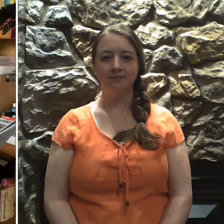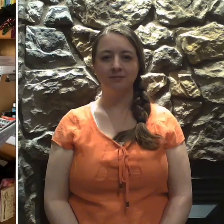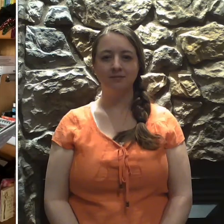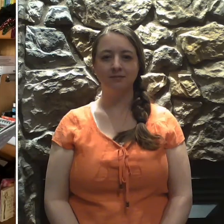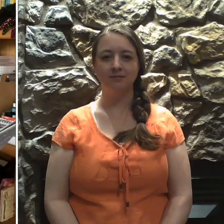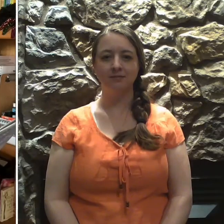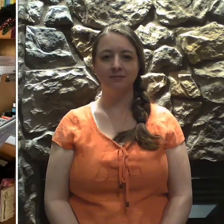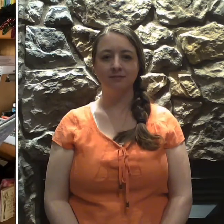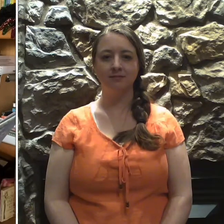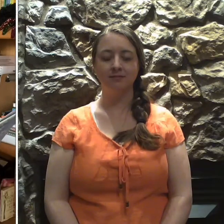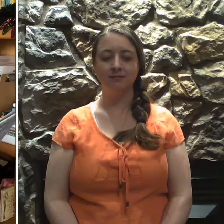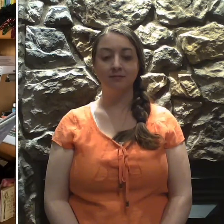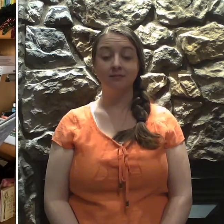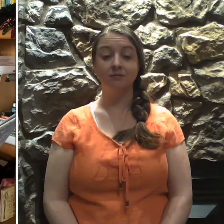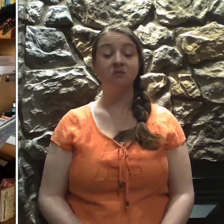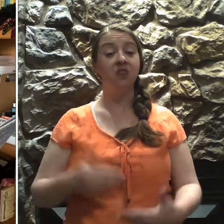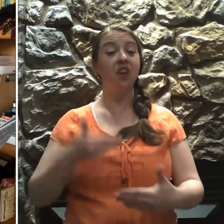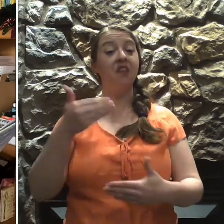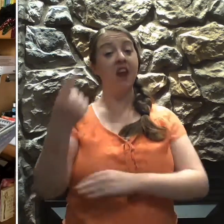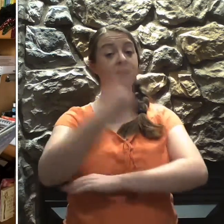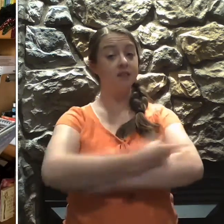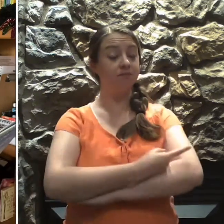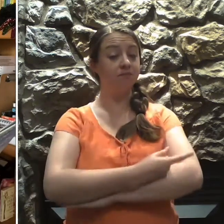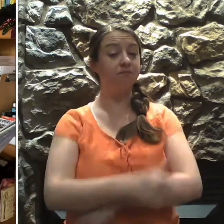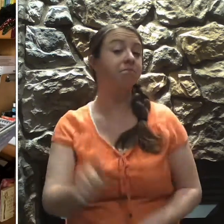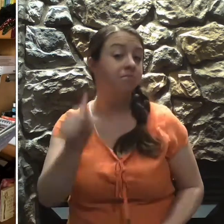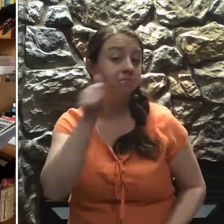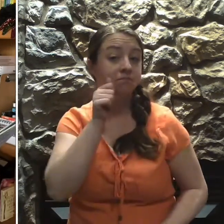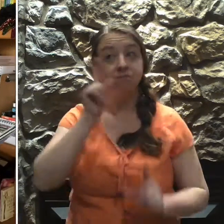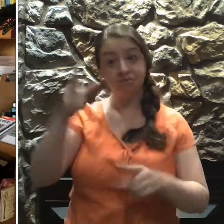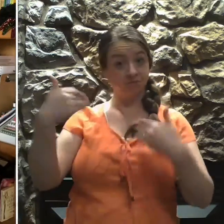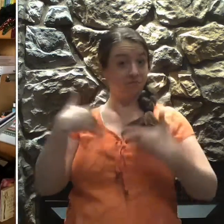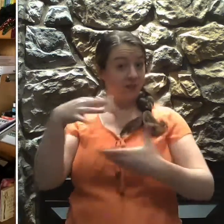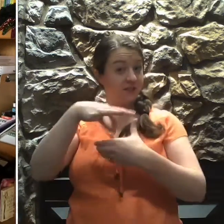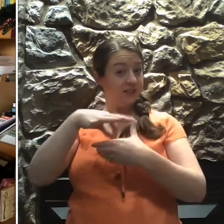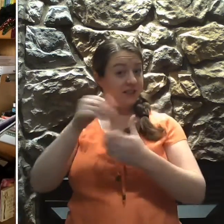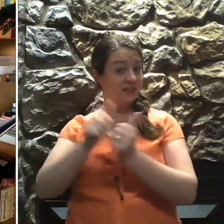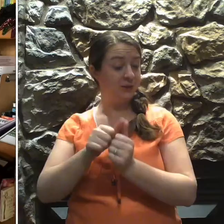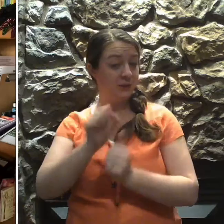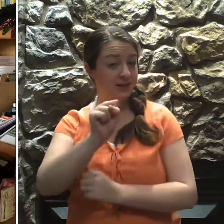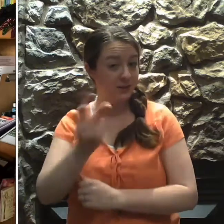The next day, Addie went to have tea with Stillwater.